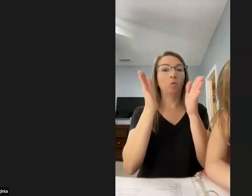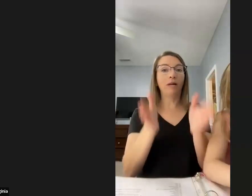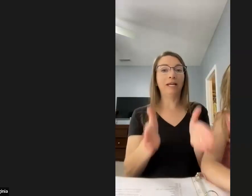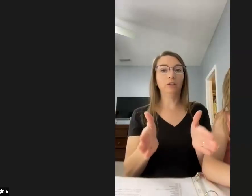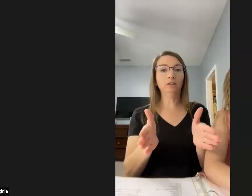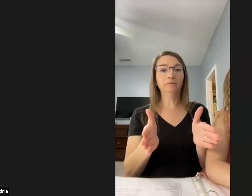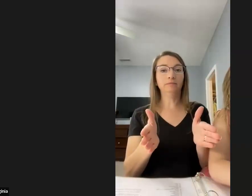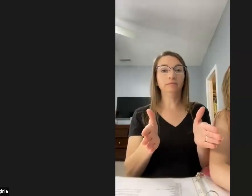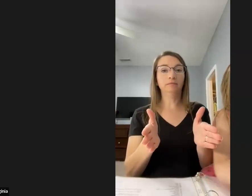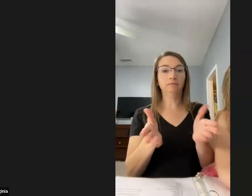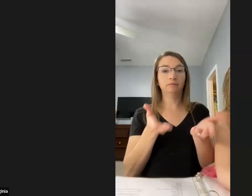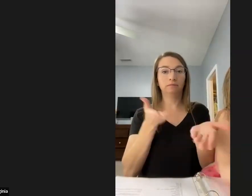Waiter.